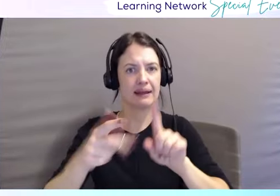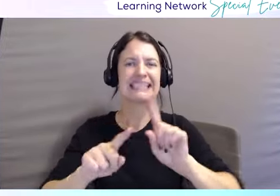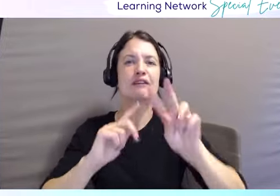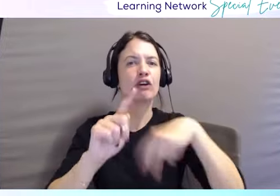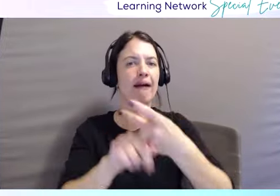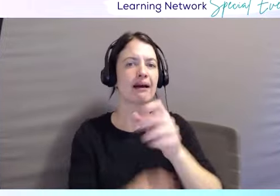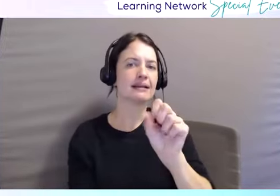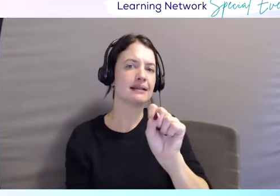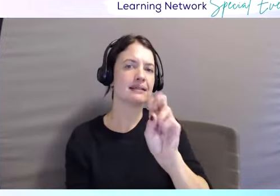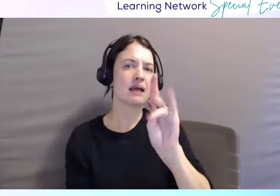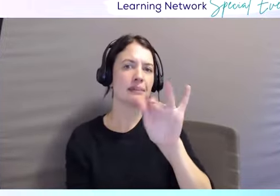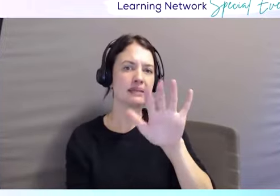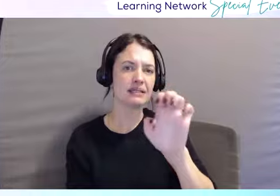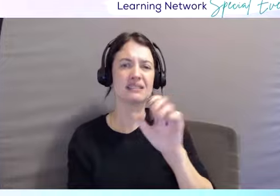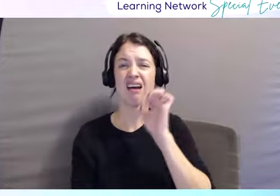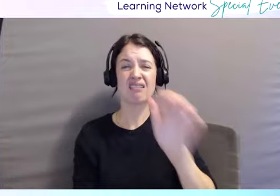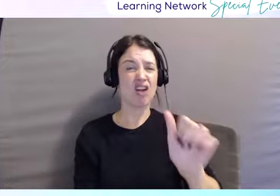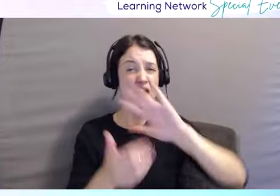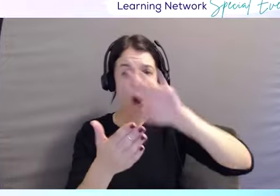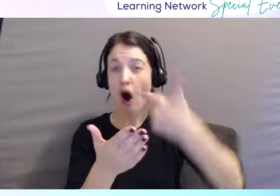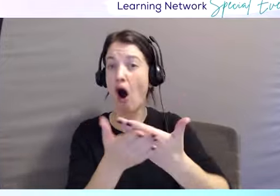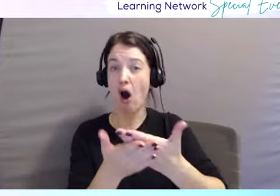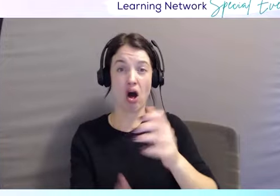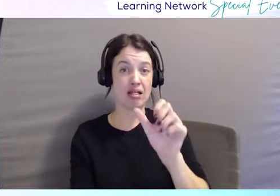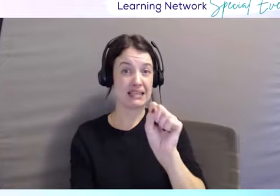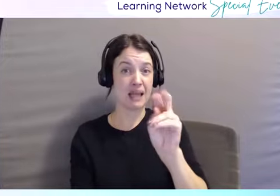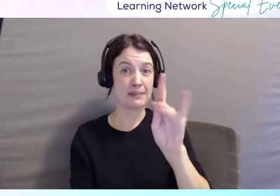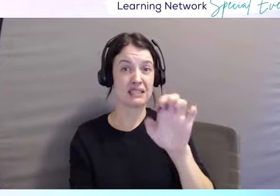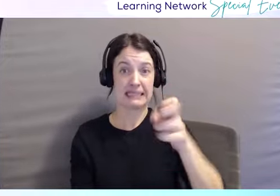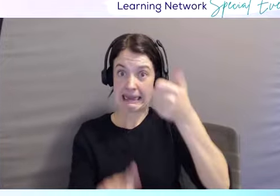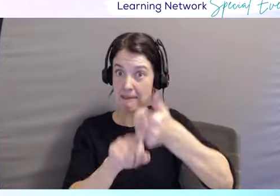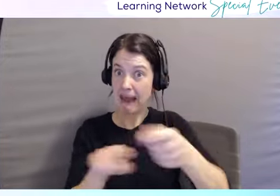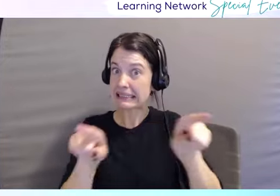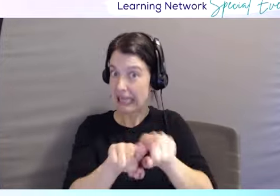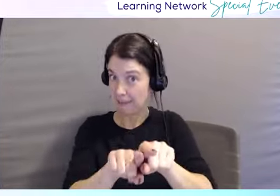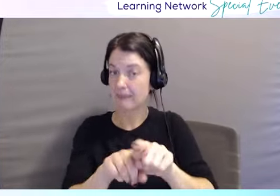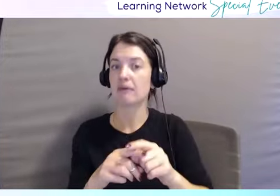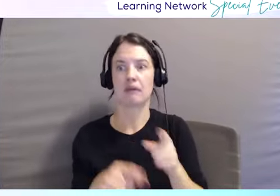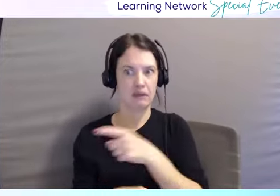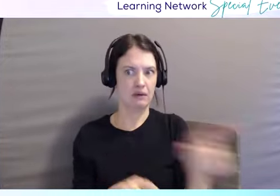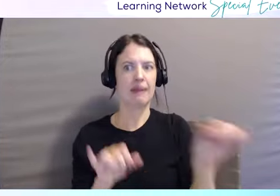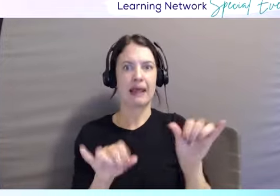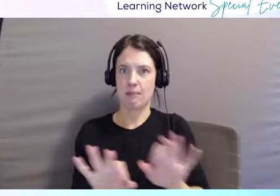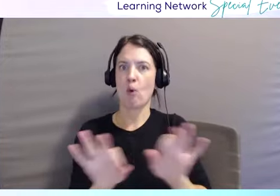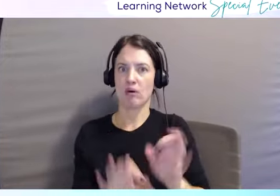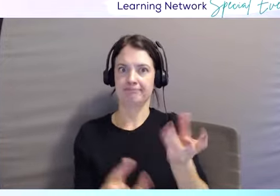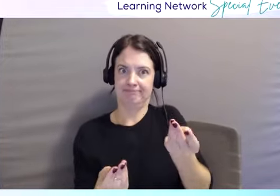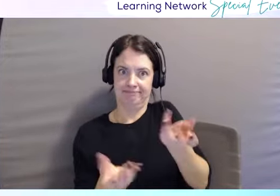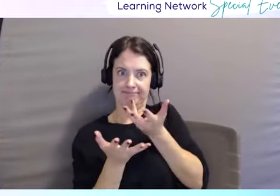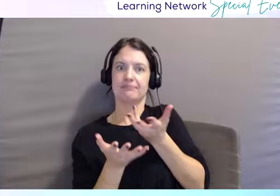substances have the same impacts. I think that's an insight that will help many of us in our work. And we are really